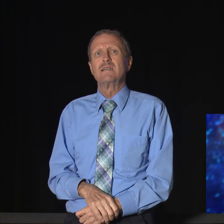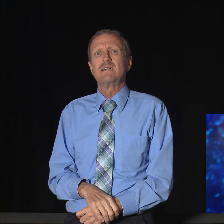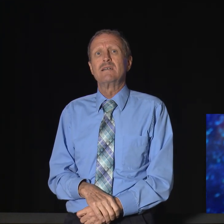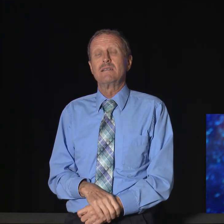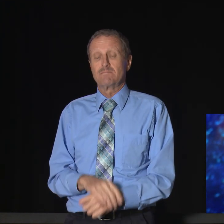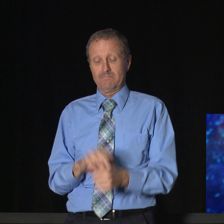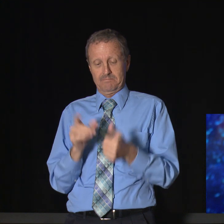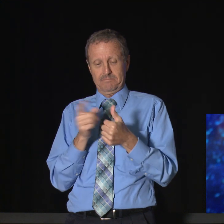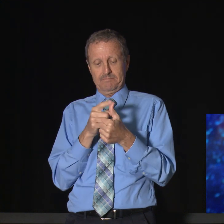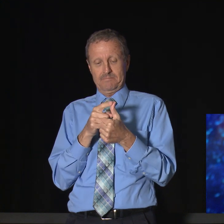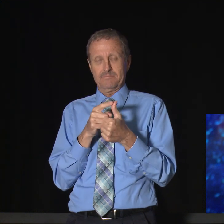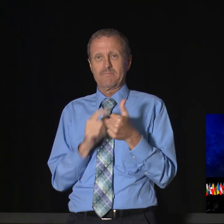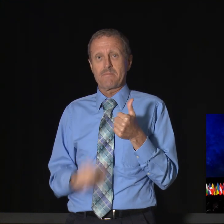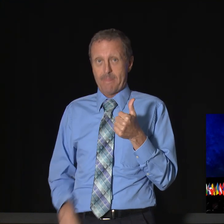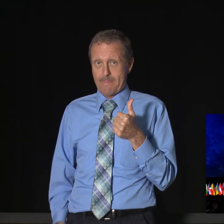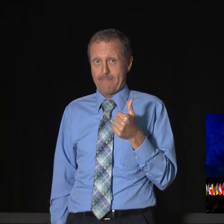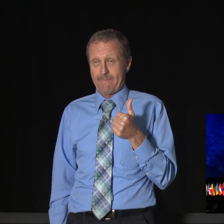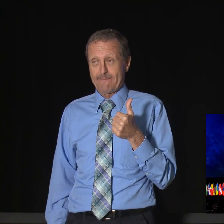Number one,